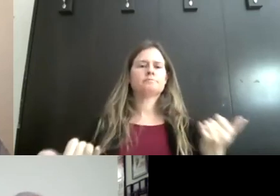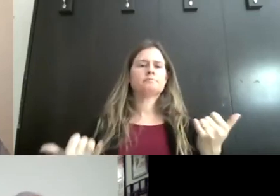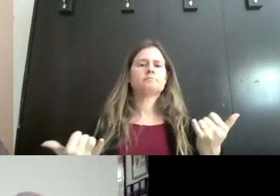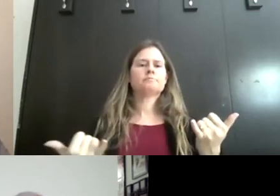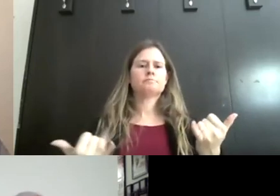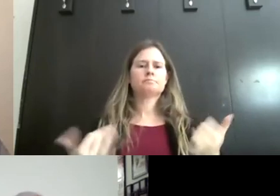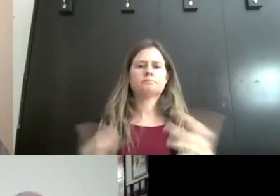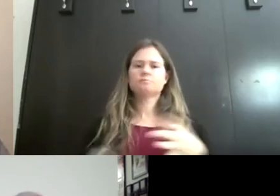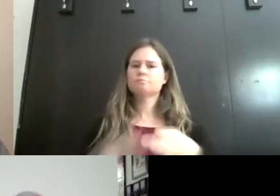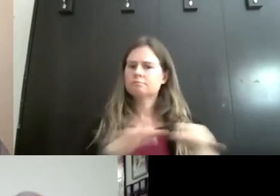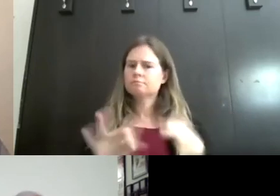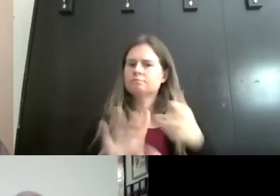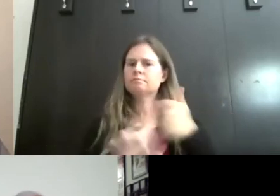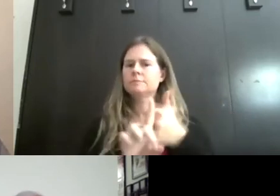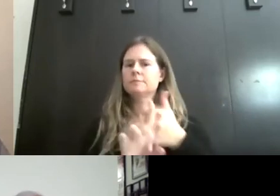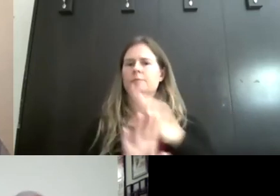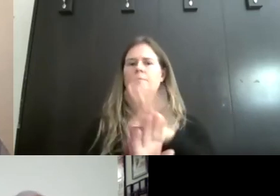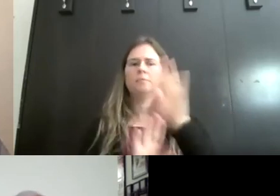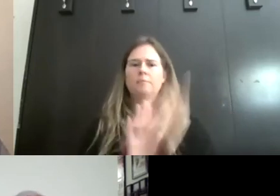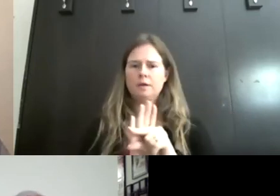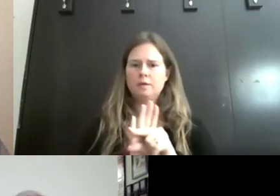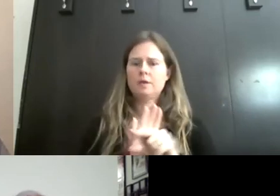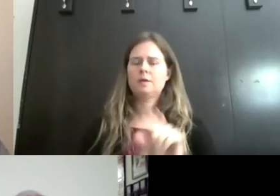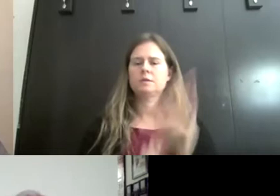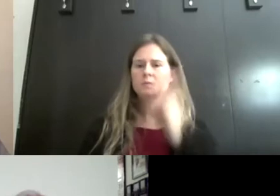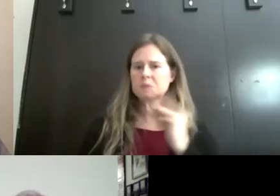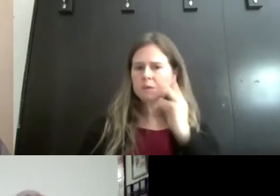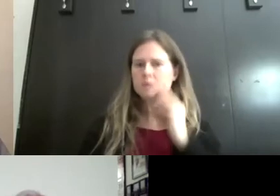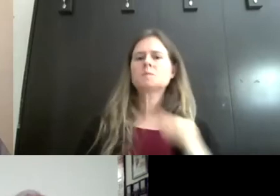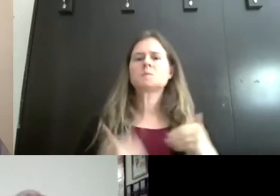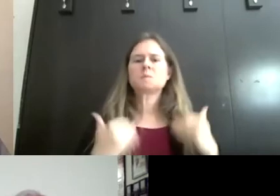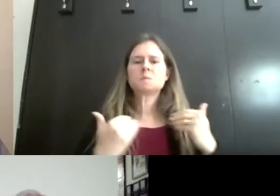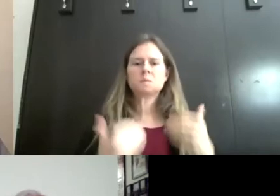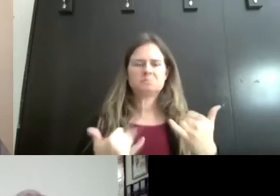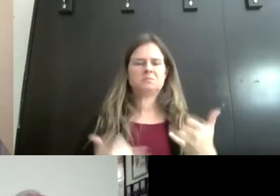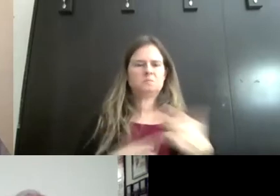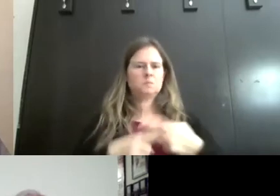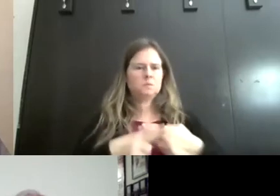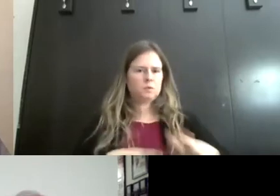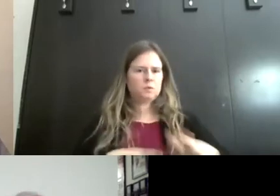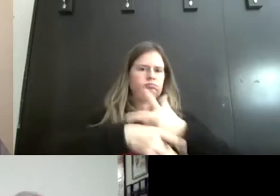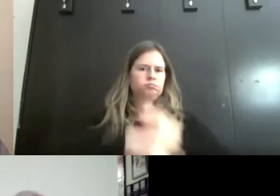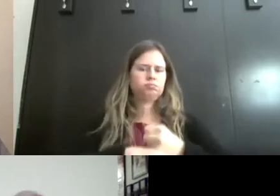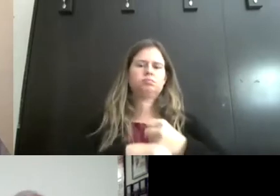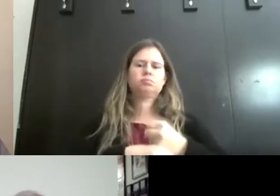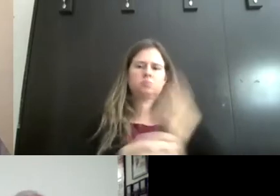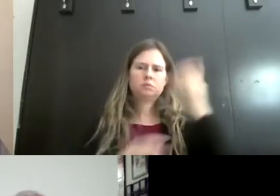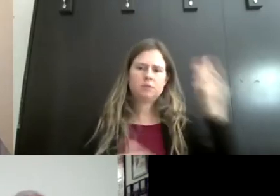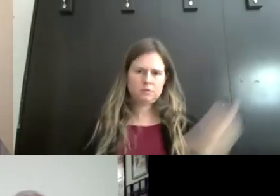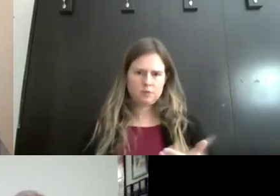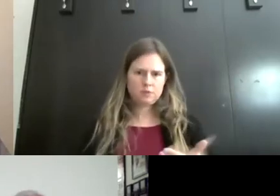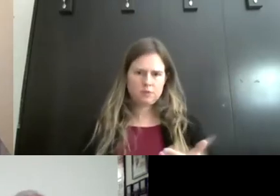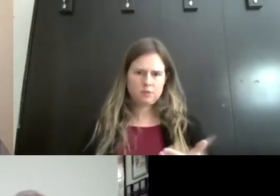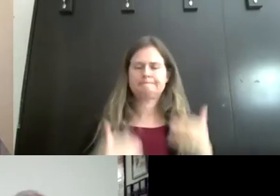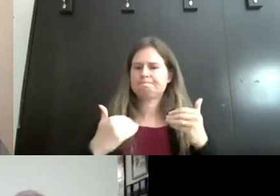aspects of your background and your experiences, Alan. This is just a brief introduction, but please feel free to share more